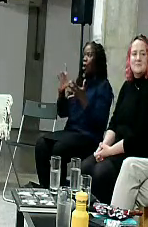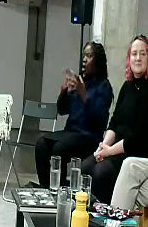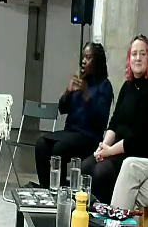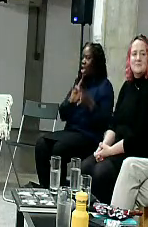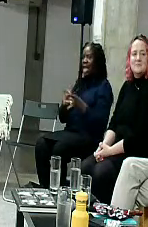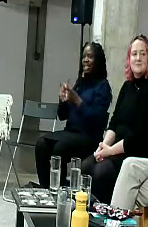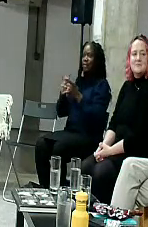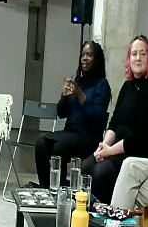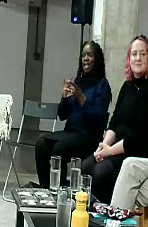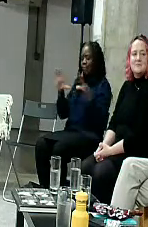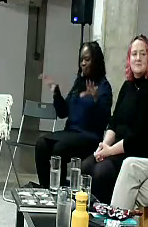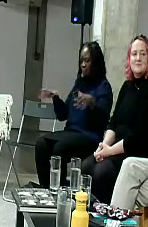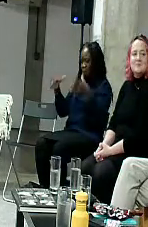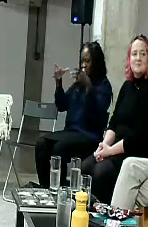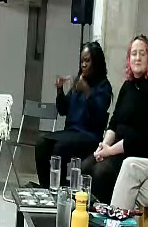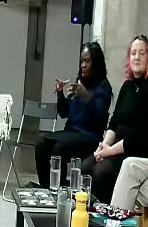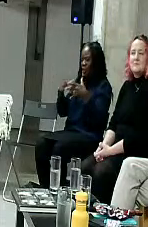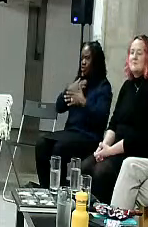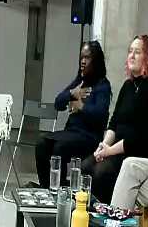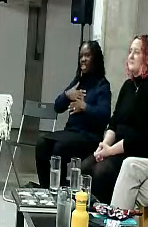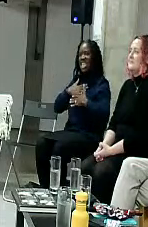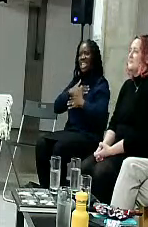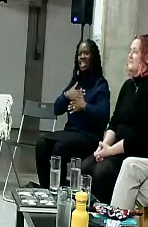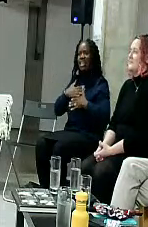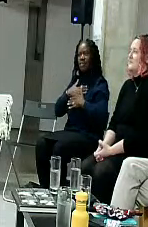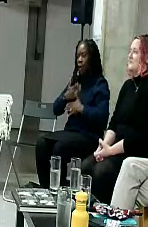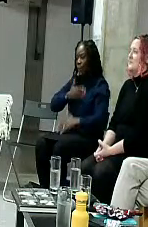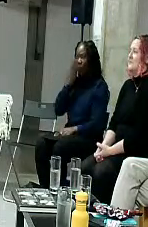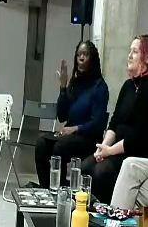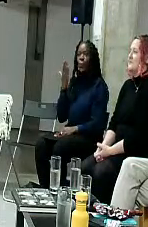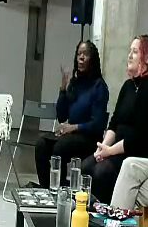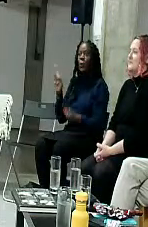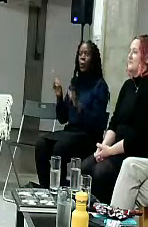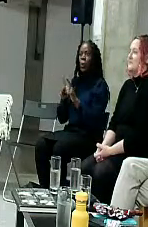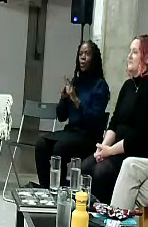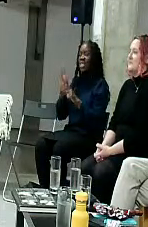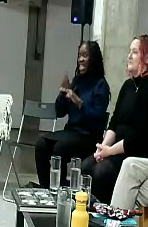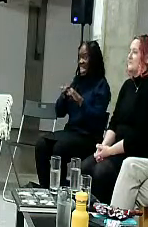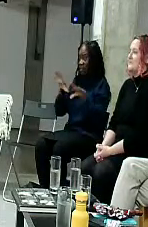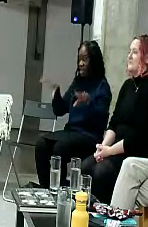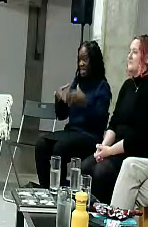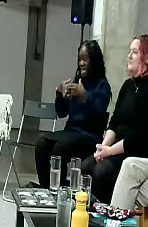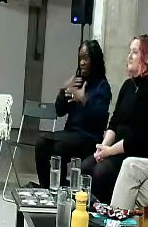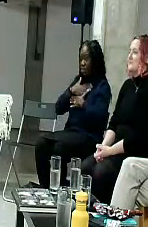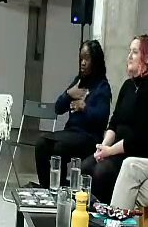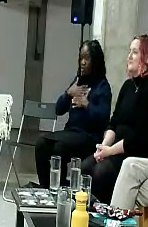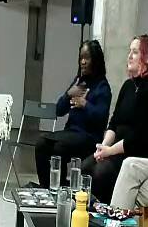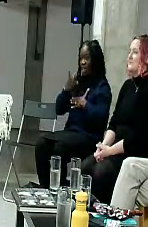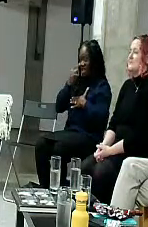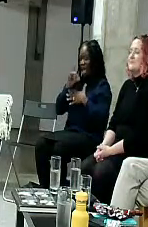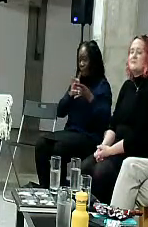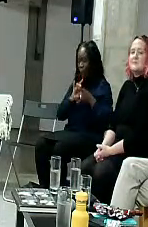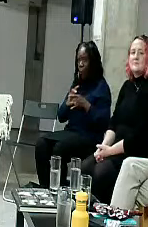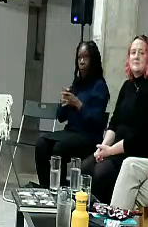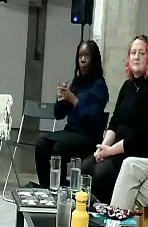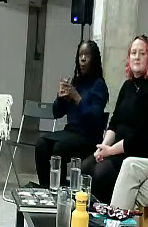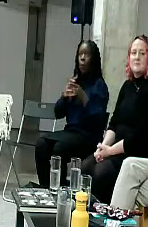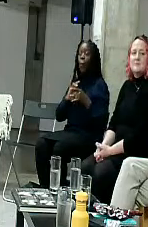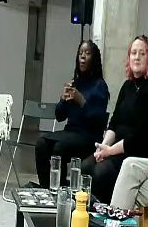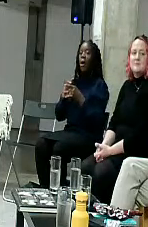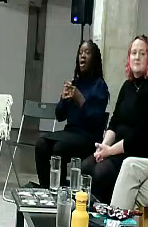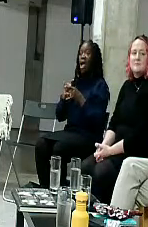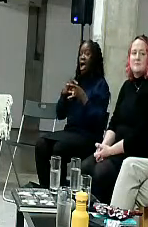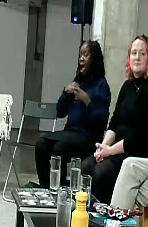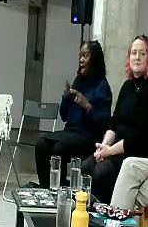together to grieve, and also for the solidarity that comes from that grieving. And I'm really hopeful, and I know that this